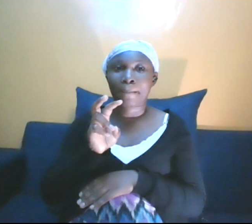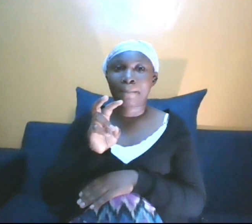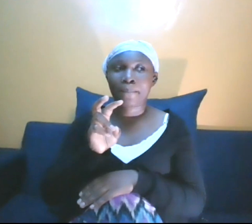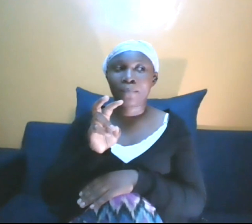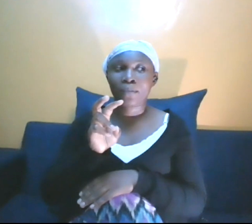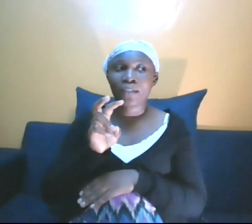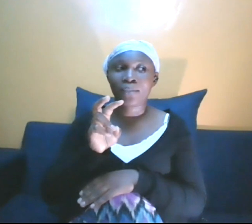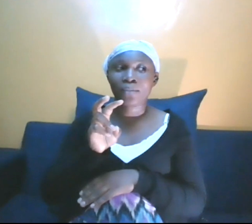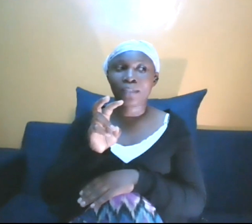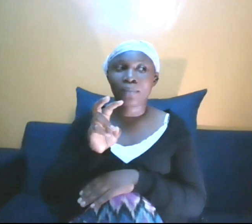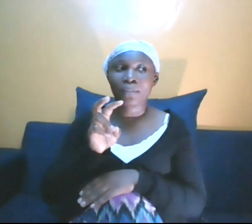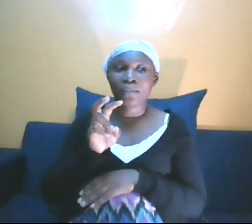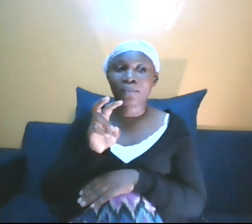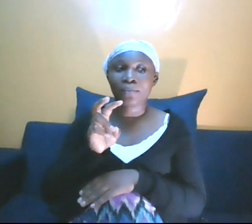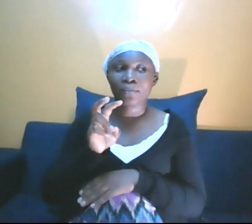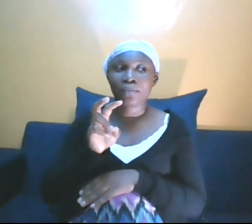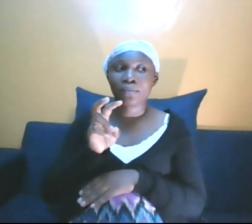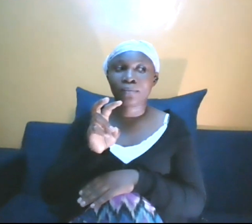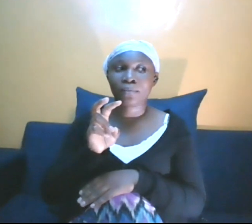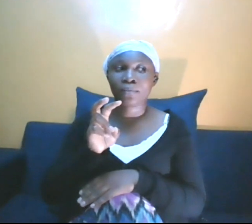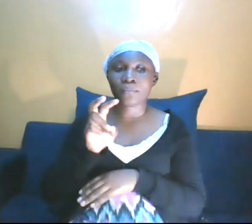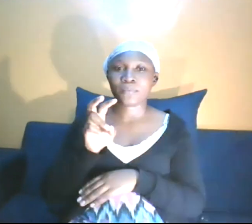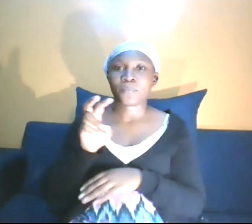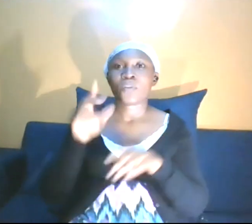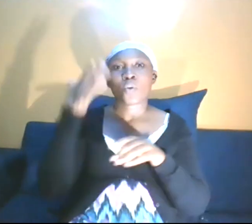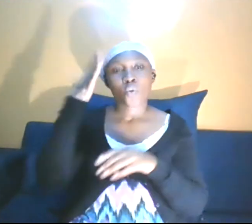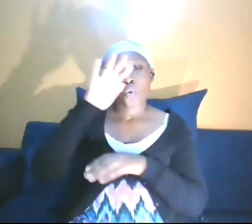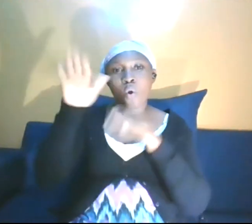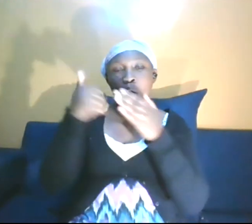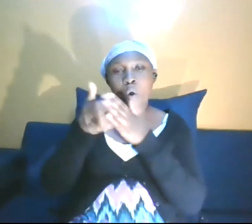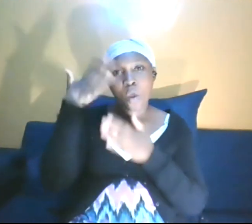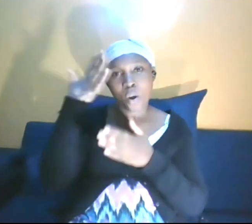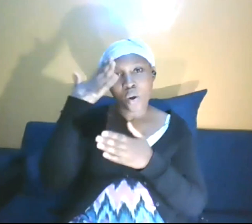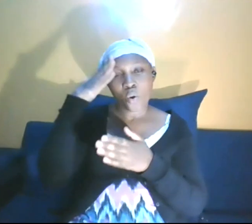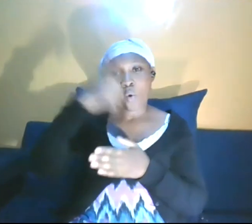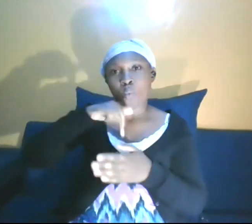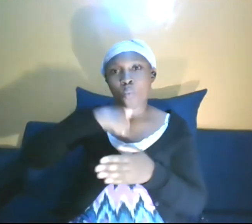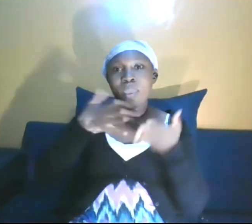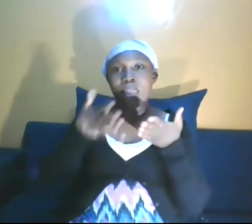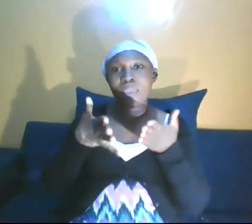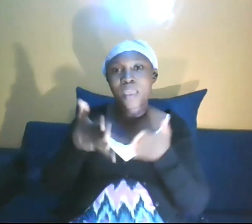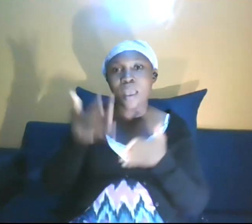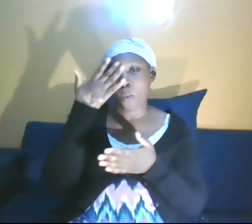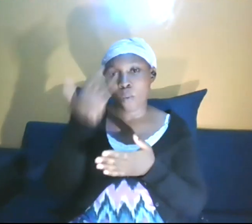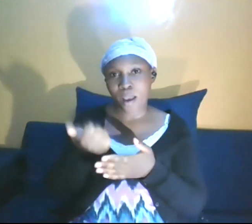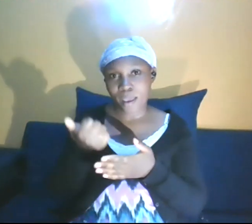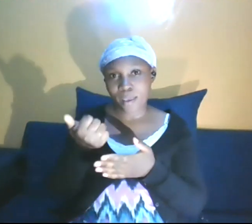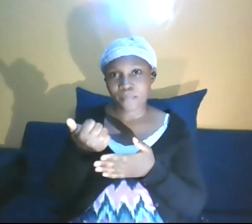so welcome again, and as you all know, we are here because we are part of a very